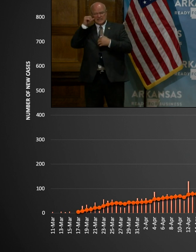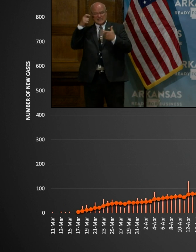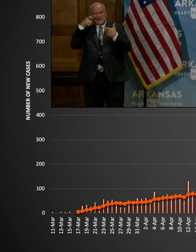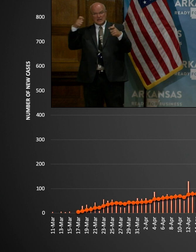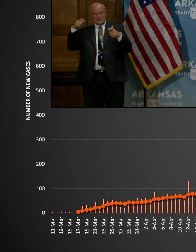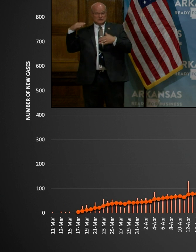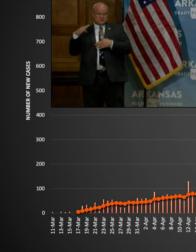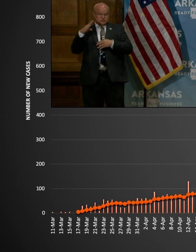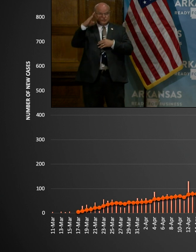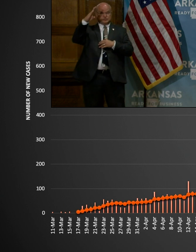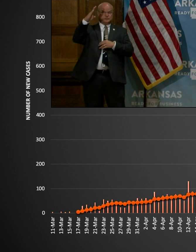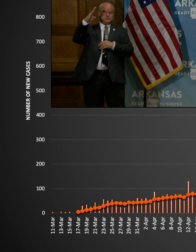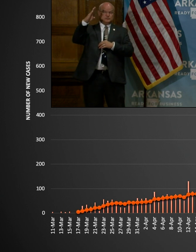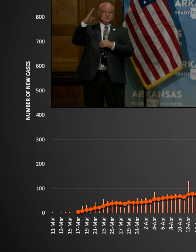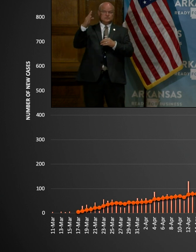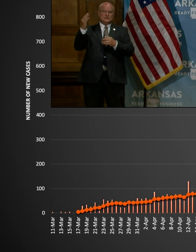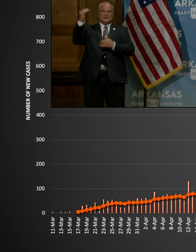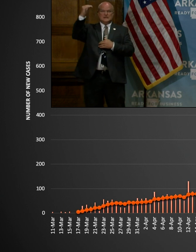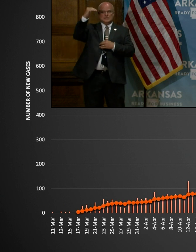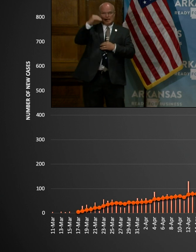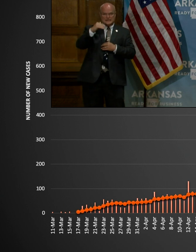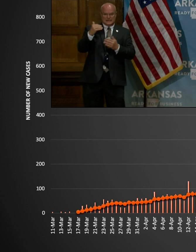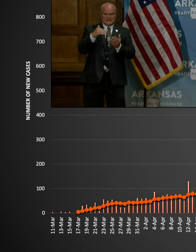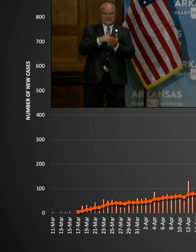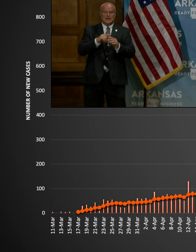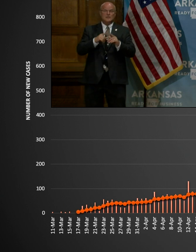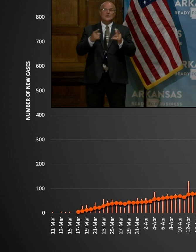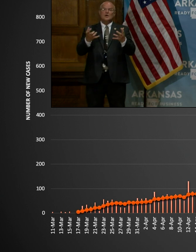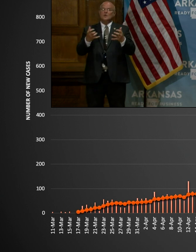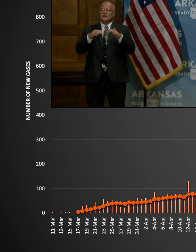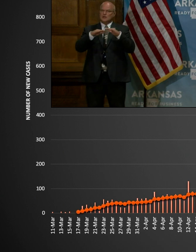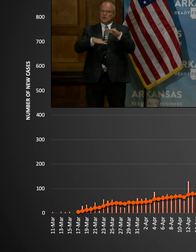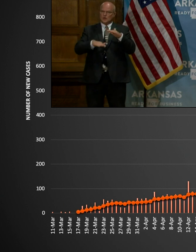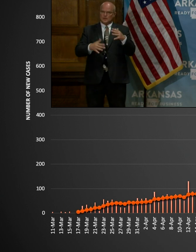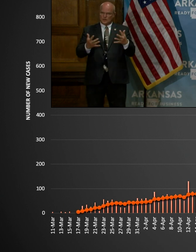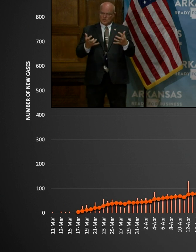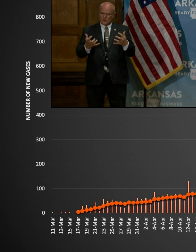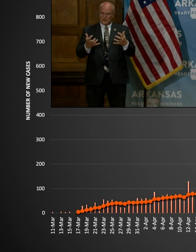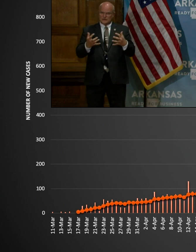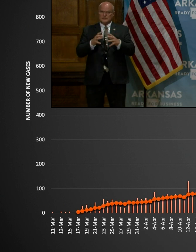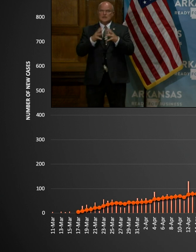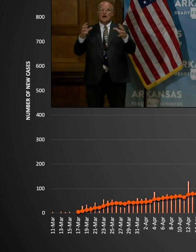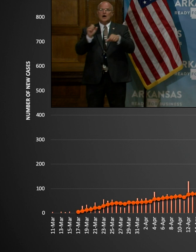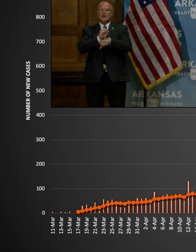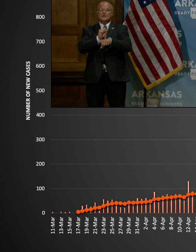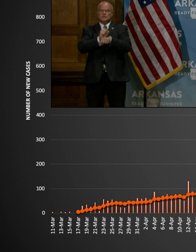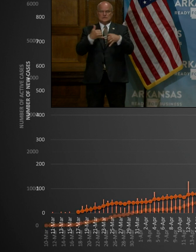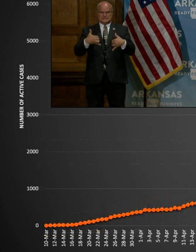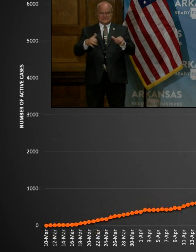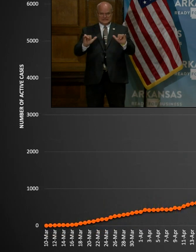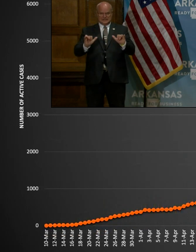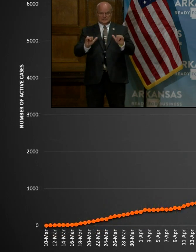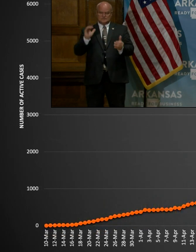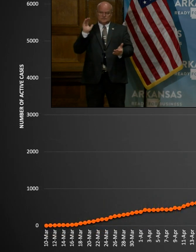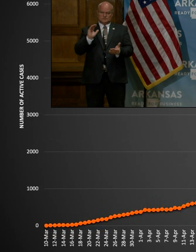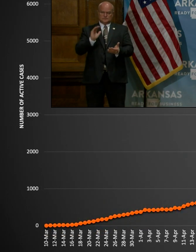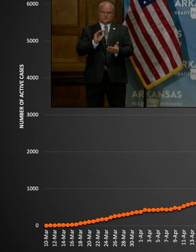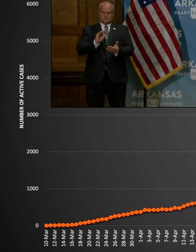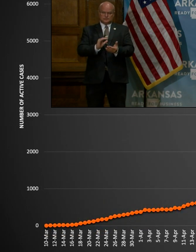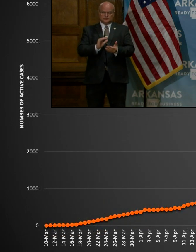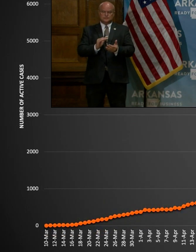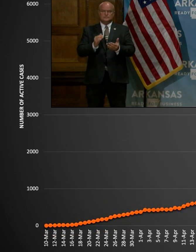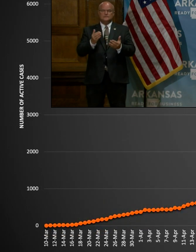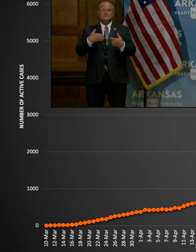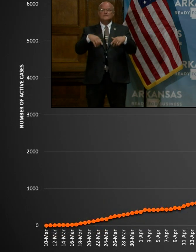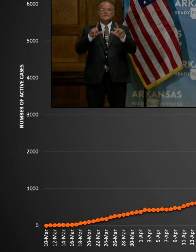large spike, it's back down, but we want to get it lower than that. We've got a lot of work to do still. And then the next slide,